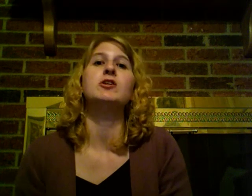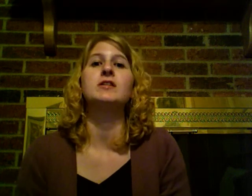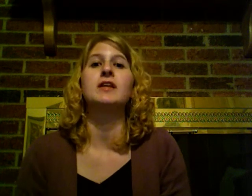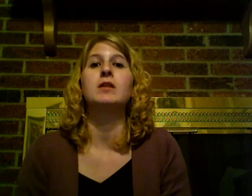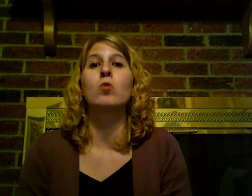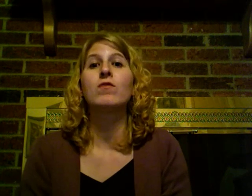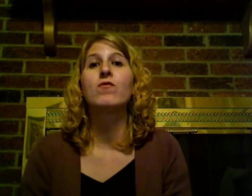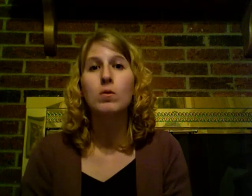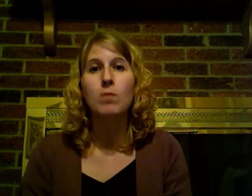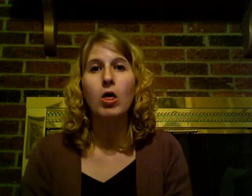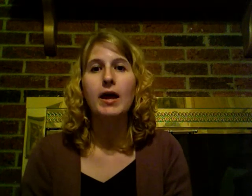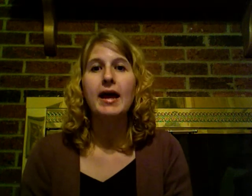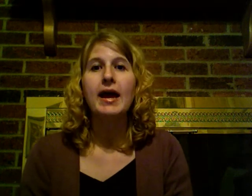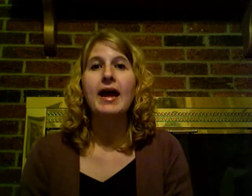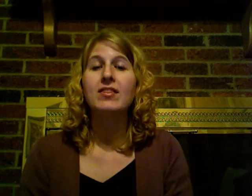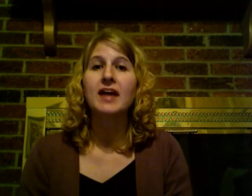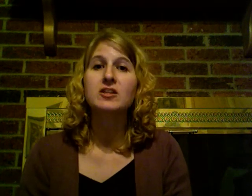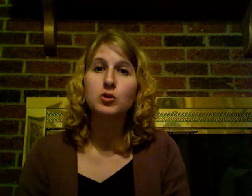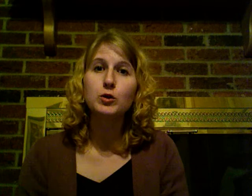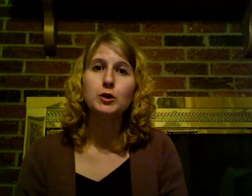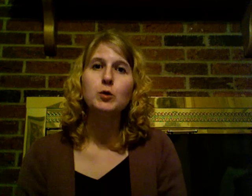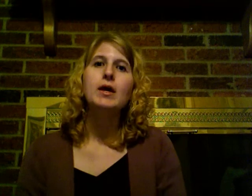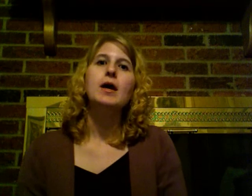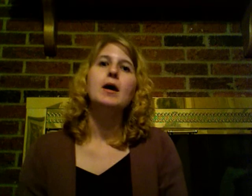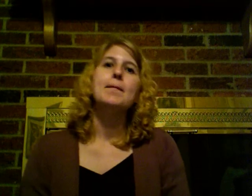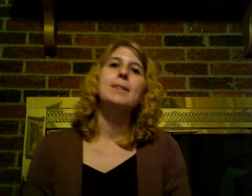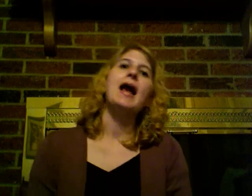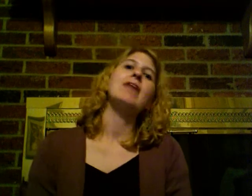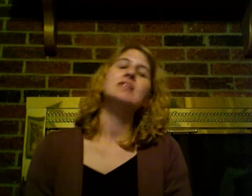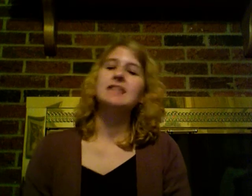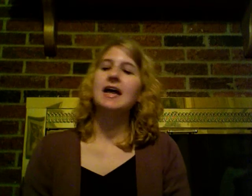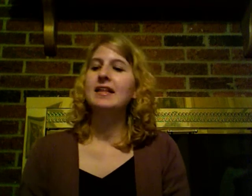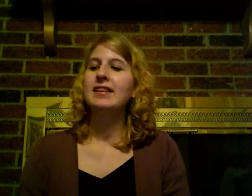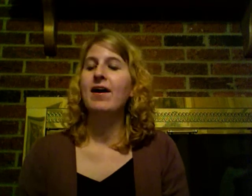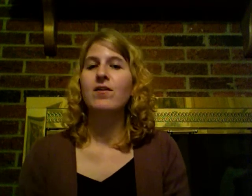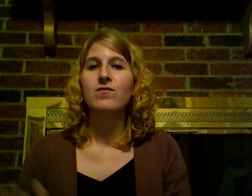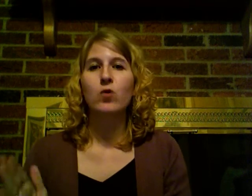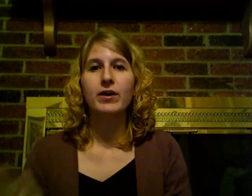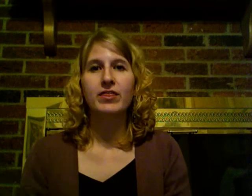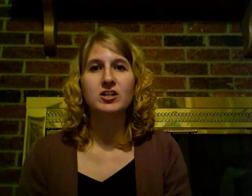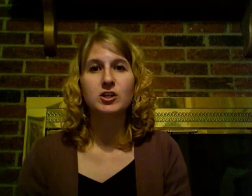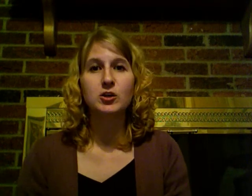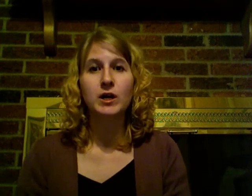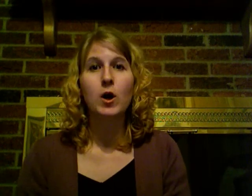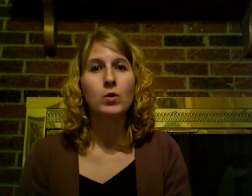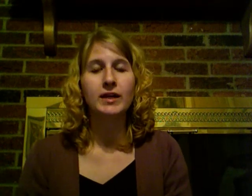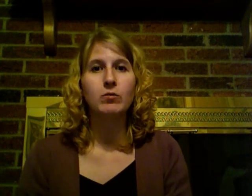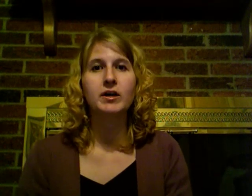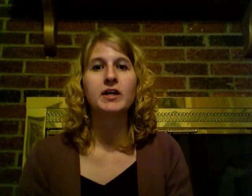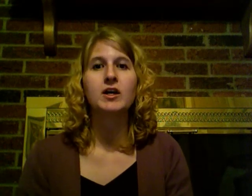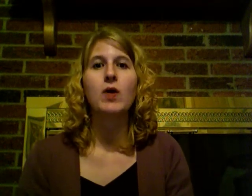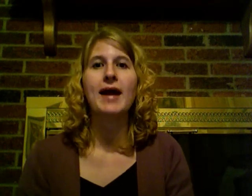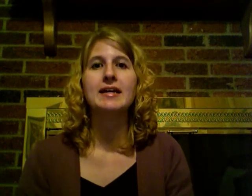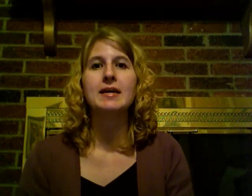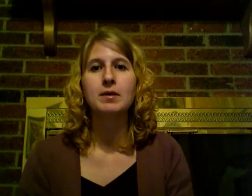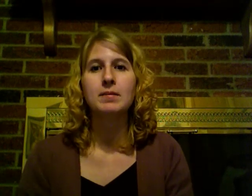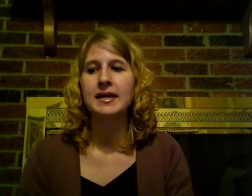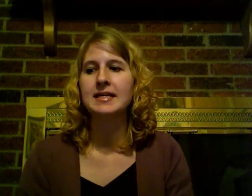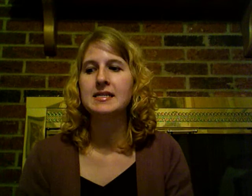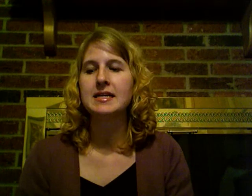that are more formal. And that is true. But I've decided that for this unit only, we're going to go ahead and implement it so